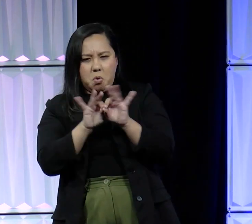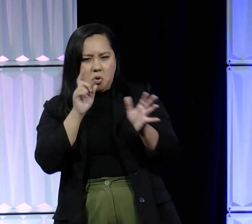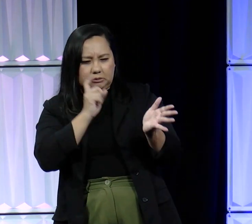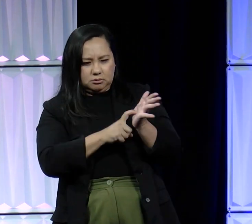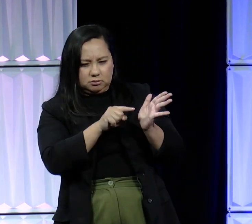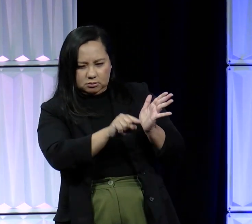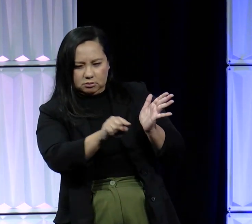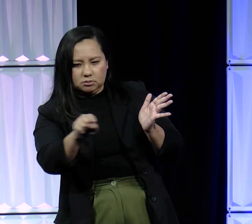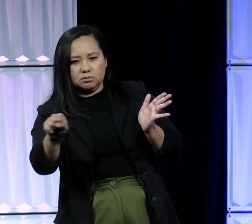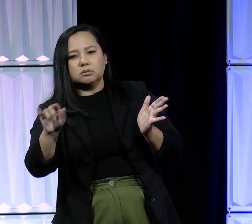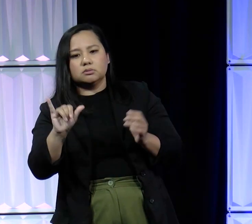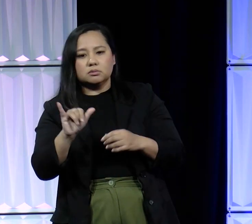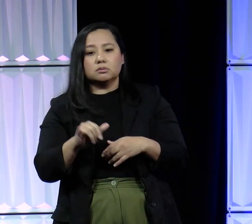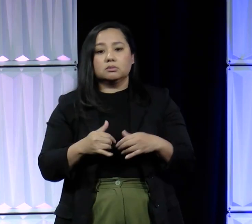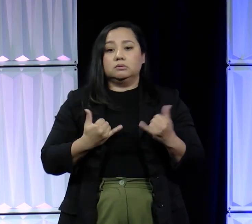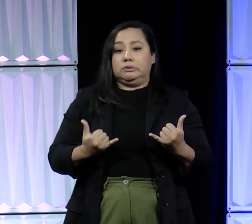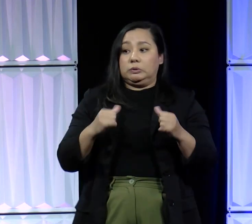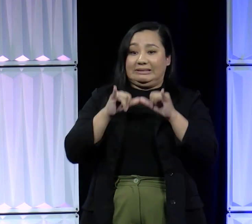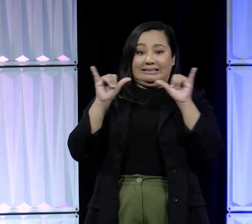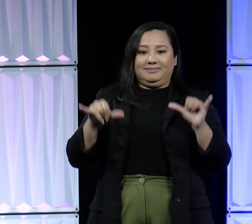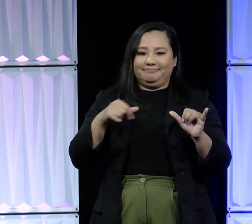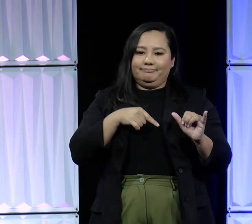our current system.